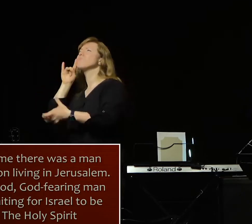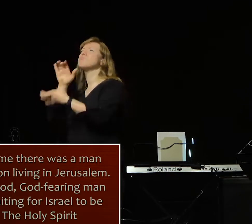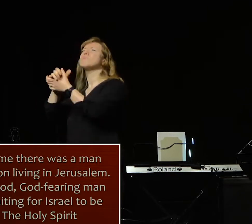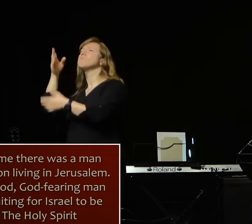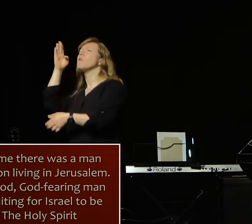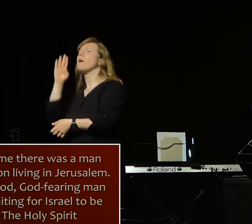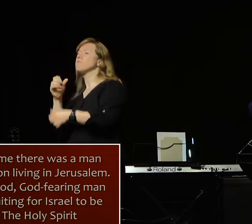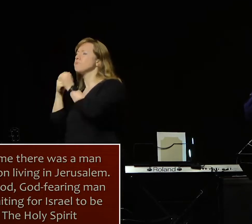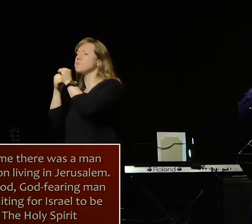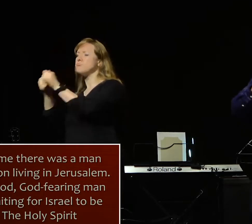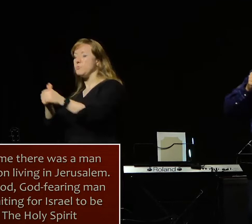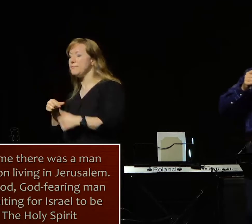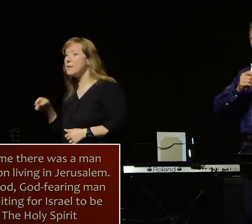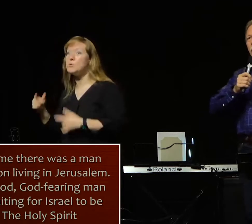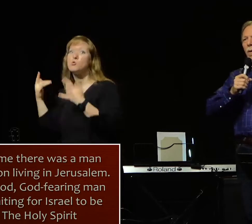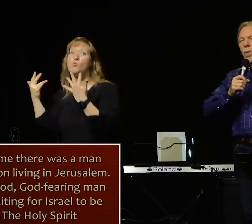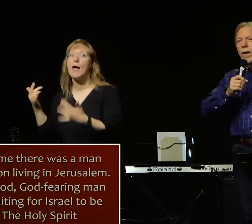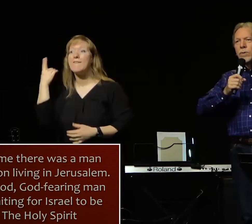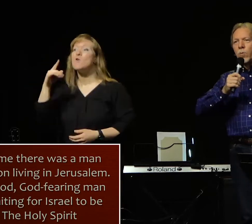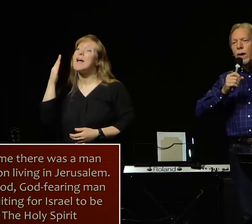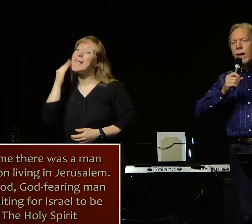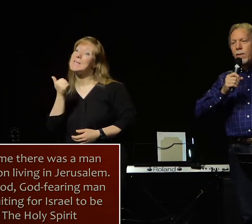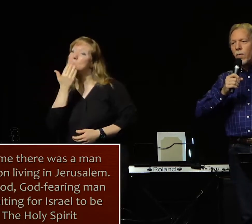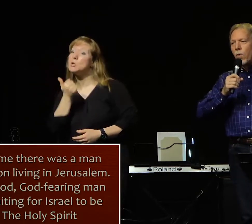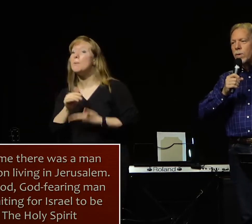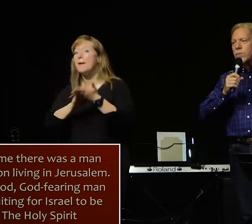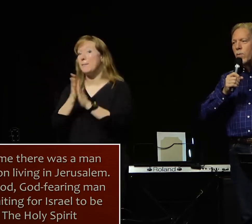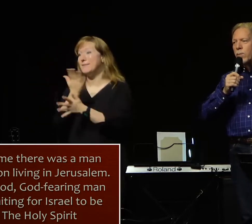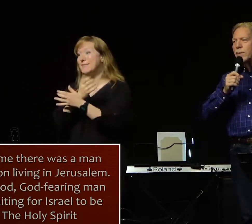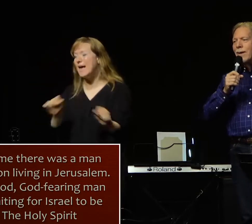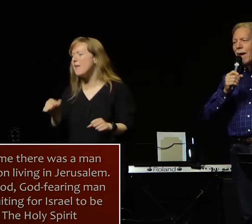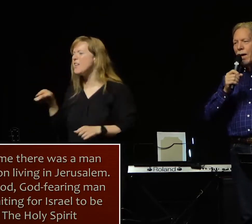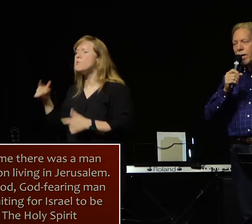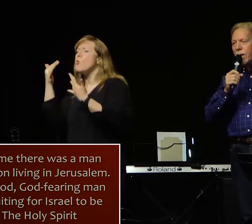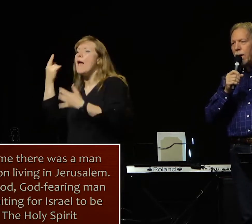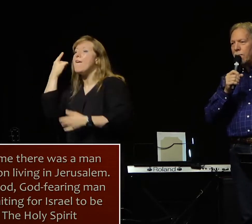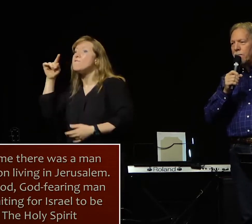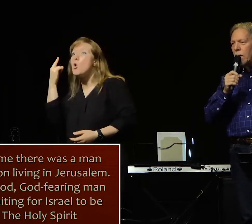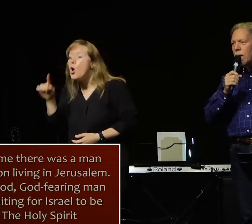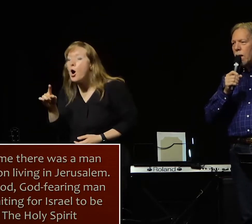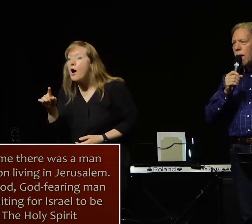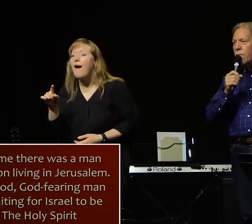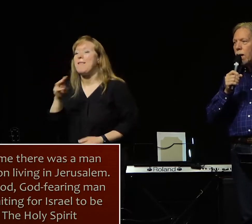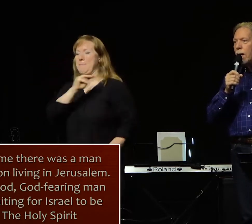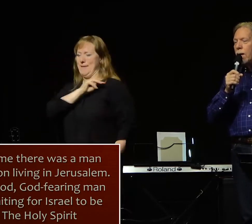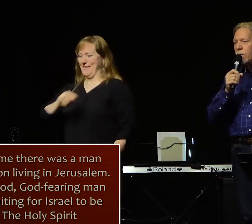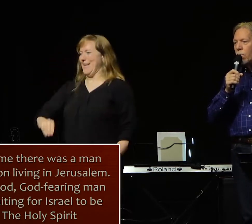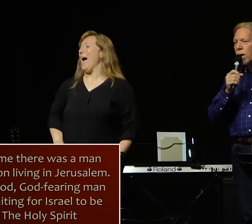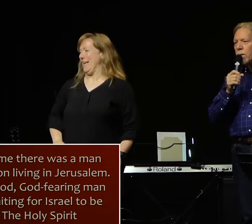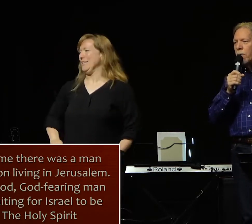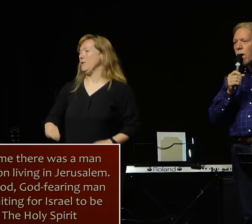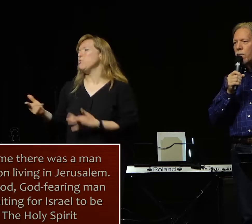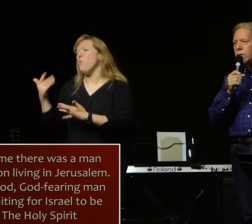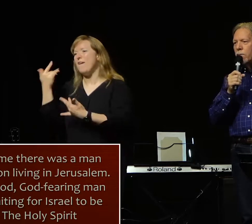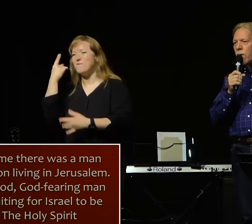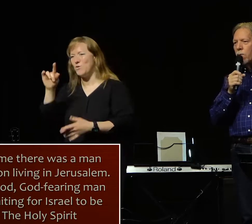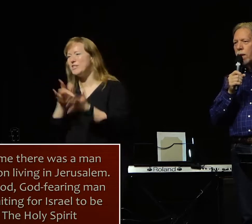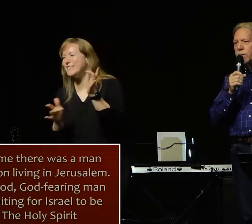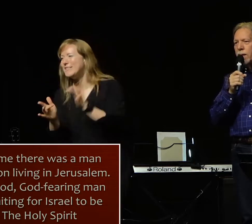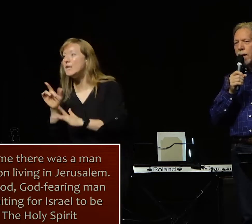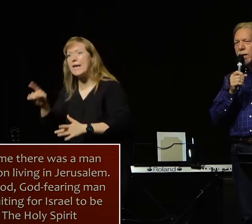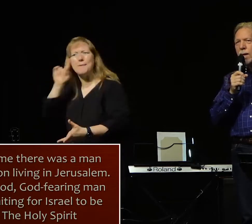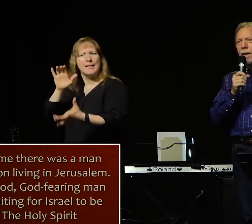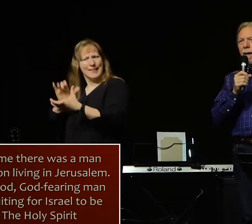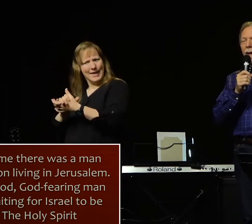for Israel to be saved. What he was waiting for was for the Messiah to come. He believed what the prophets of old